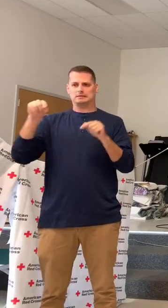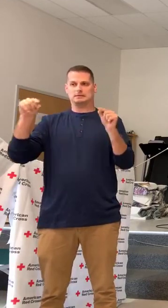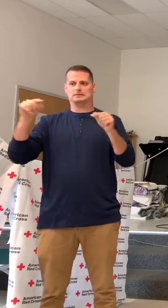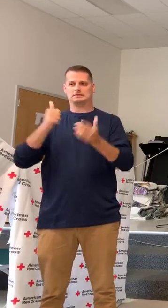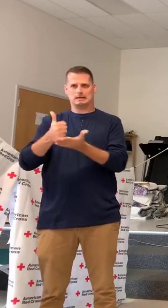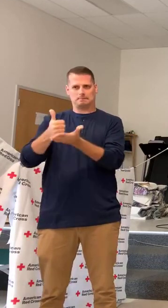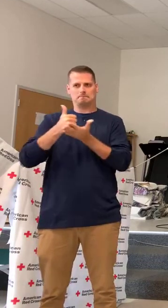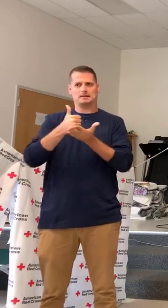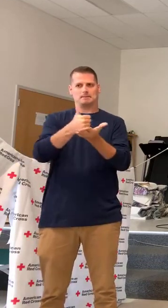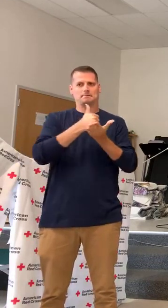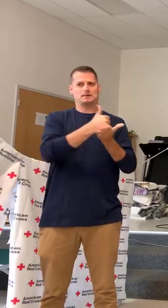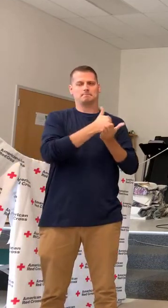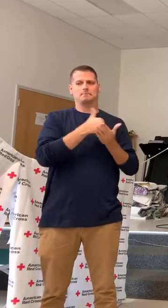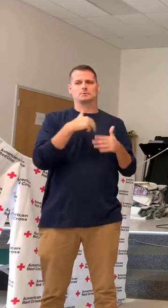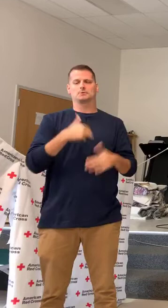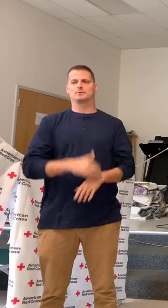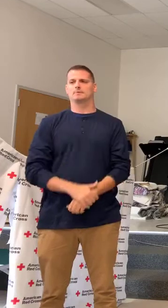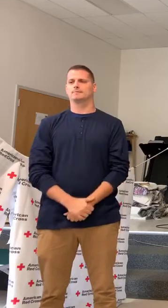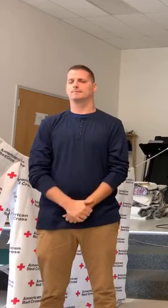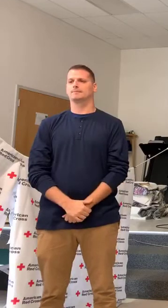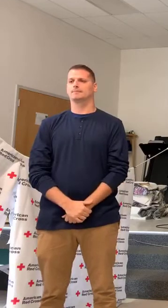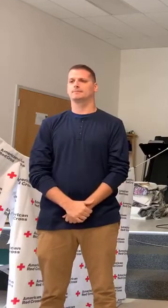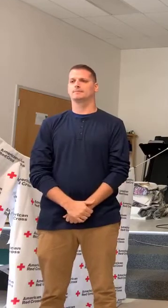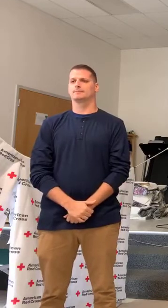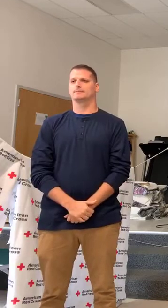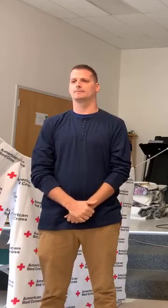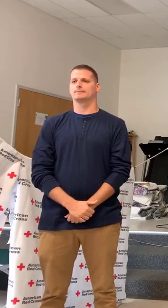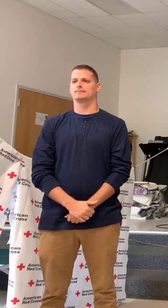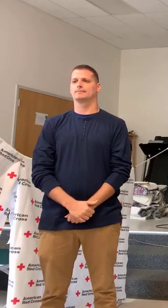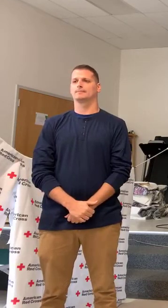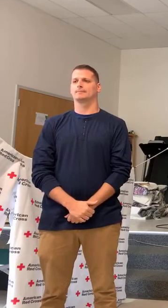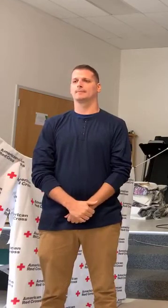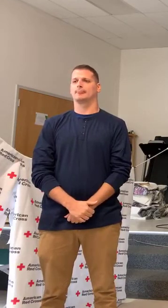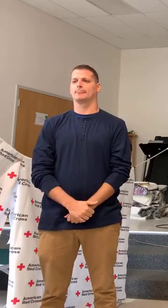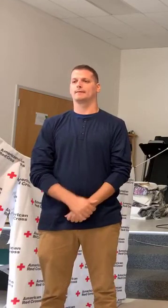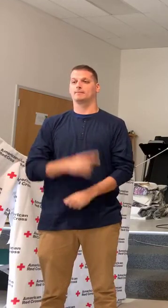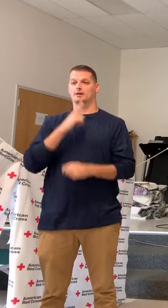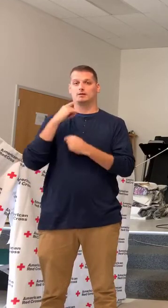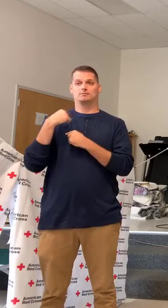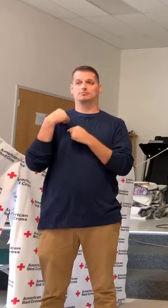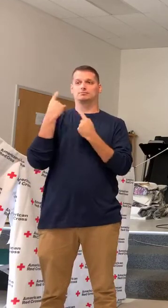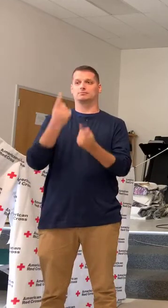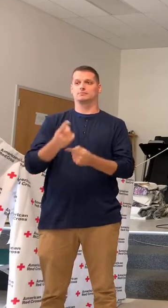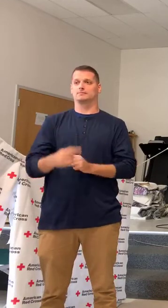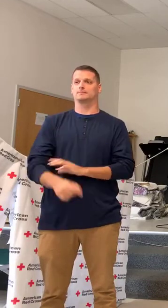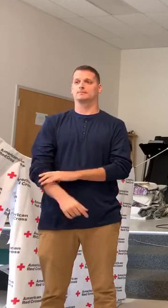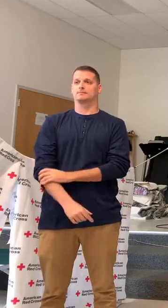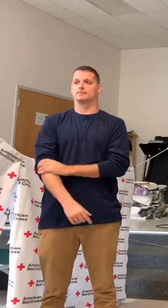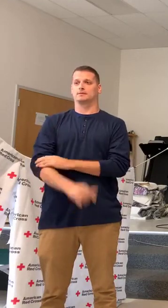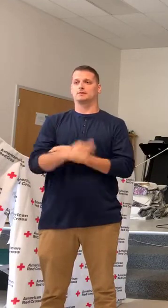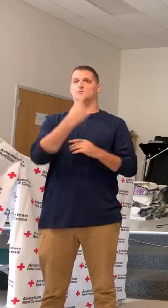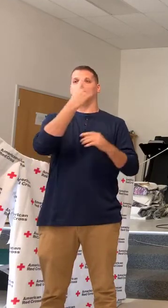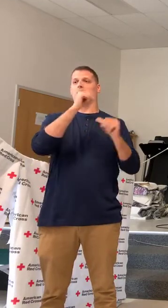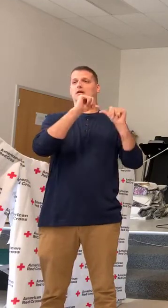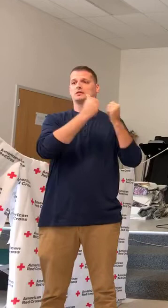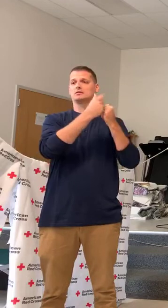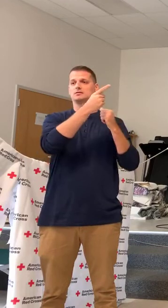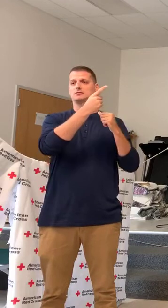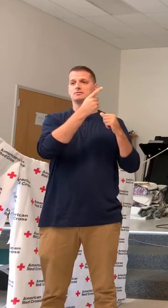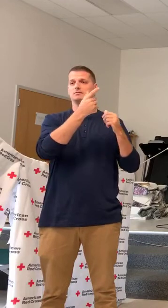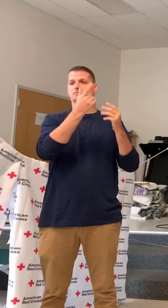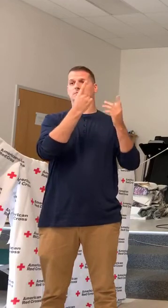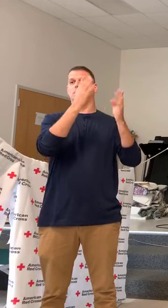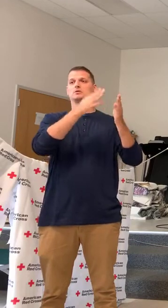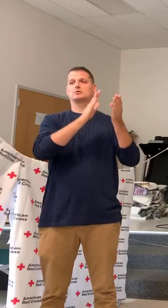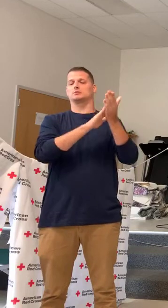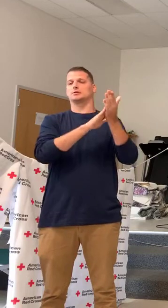need to be successful and kind of coordinate that effort. And it's been a true interagency effort with a lot of different cooperators. So we've had